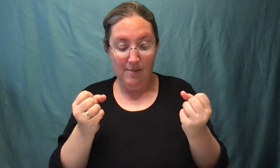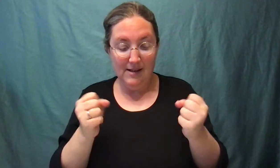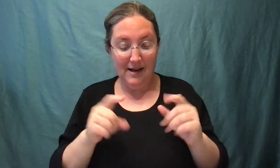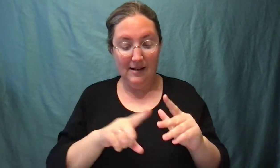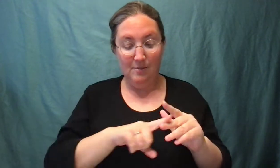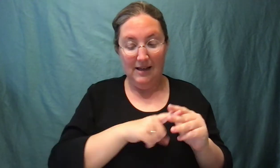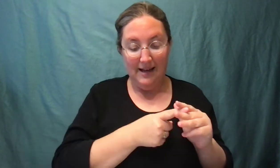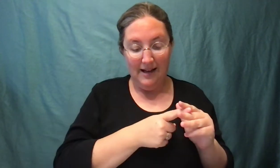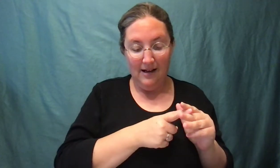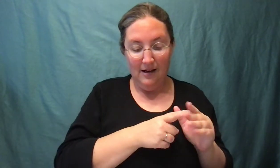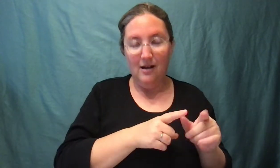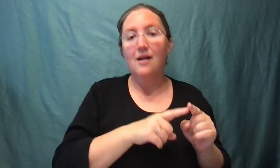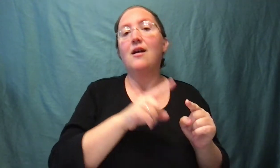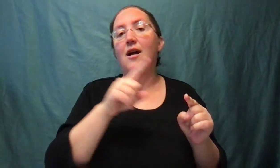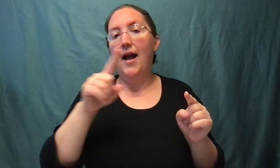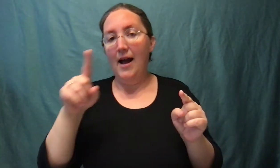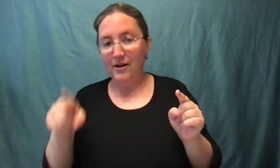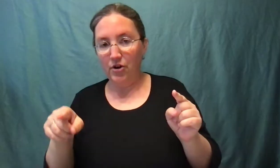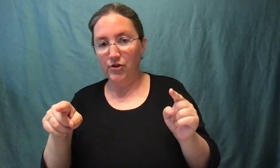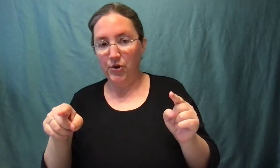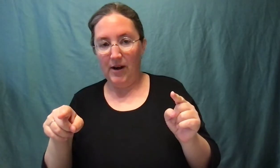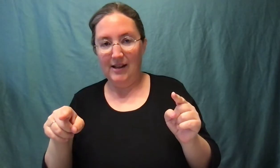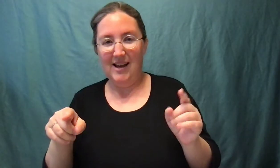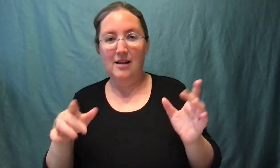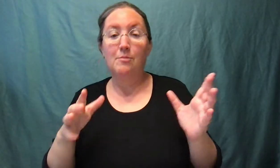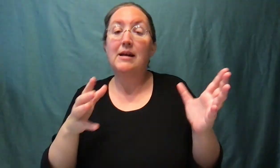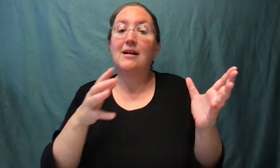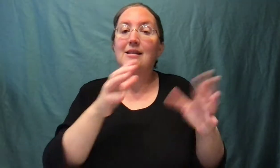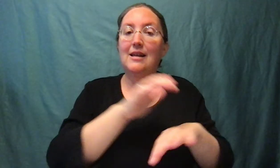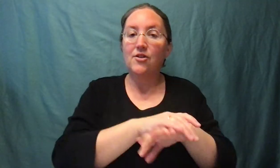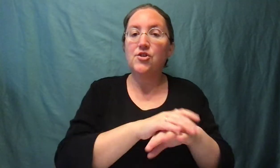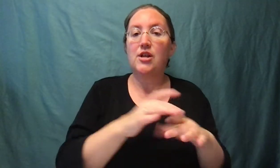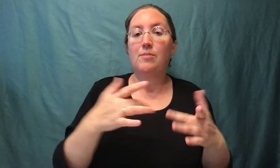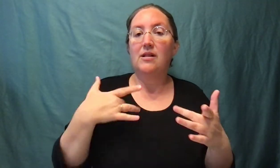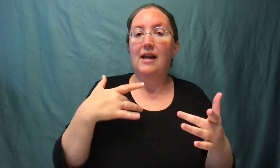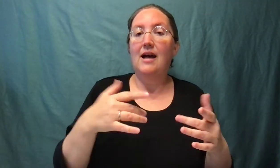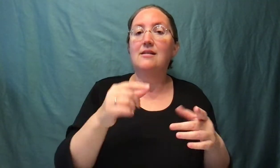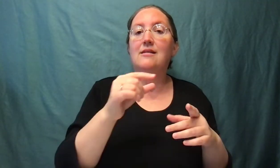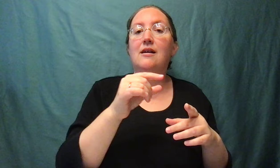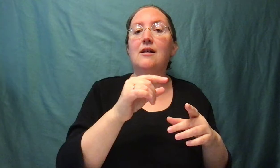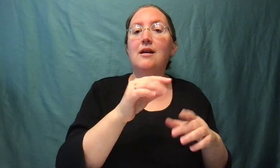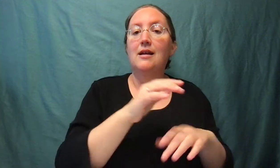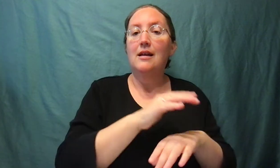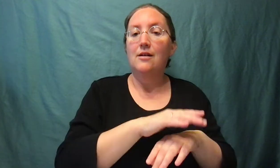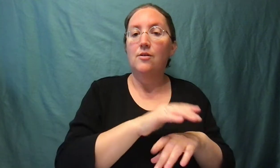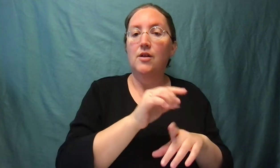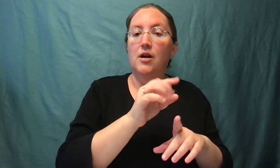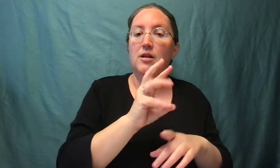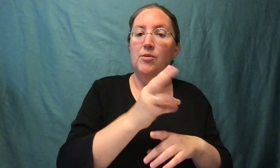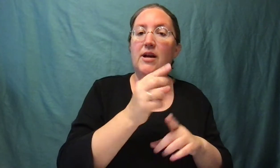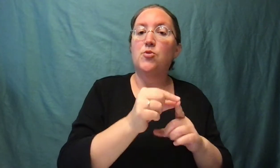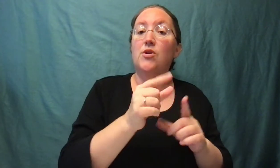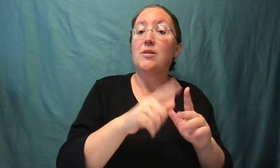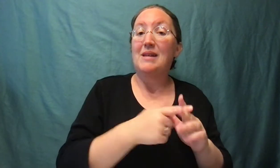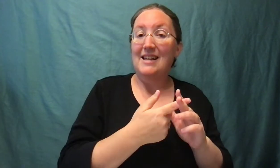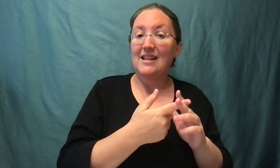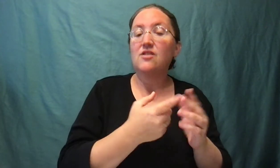signed at the beginning and also at the end because English typically has the the WH word at the beginning, so